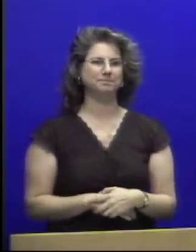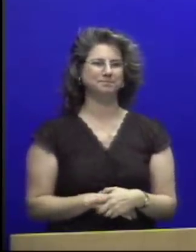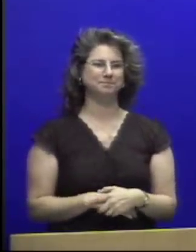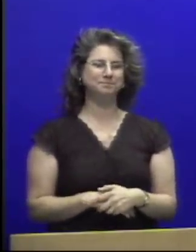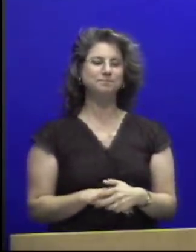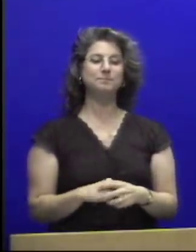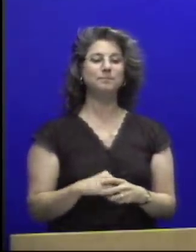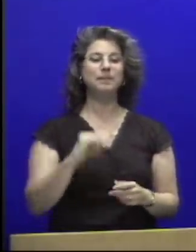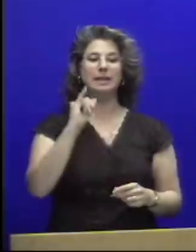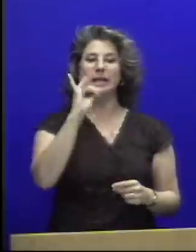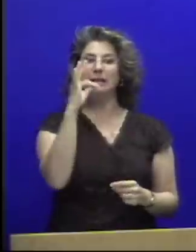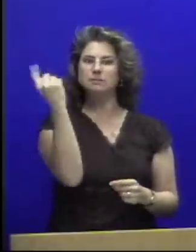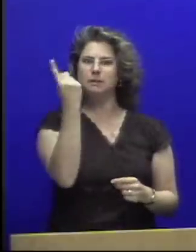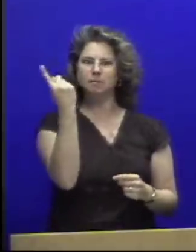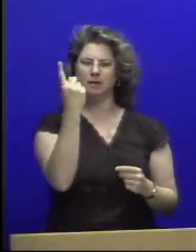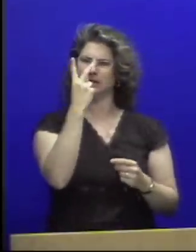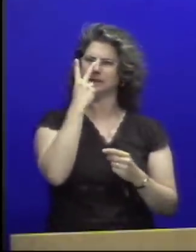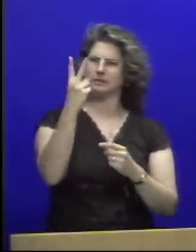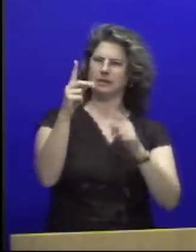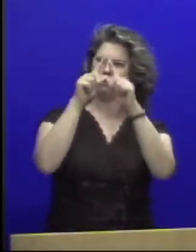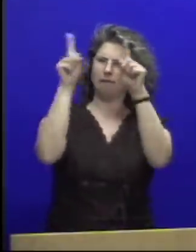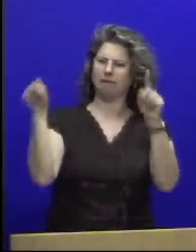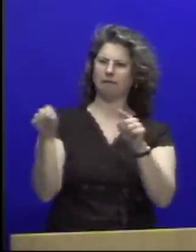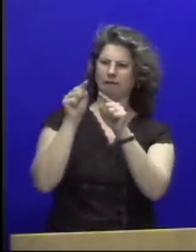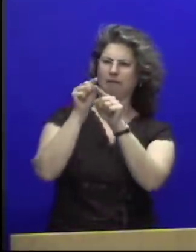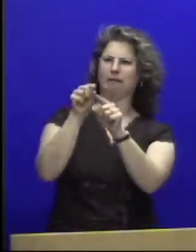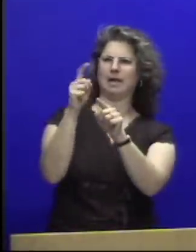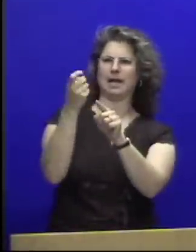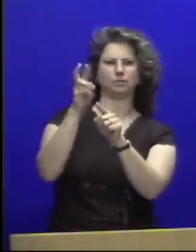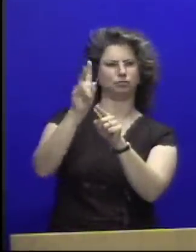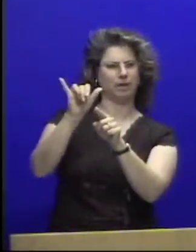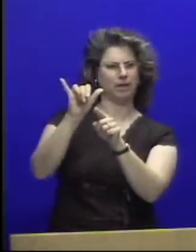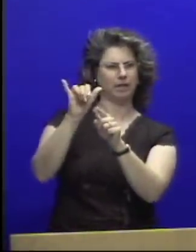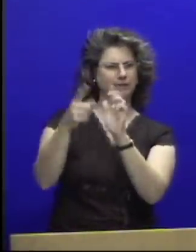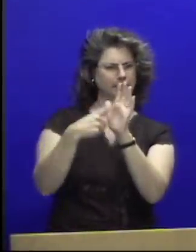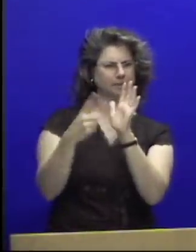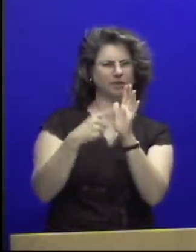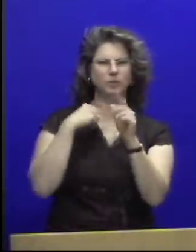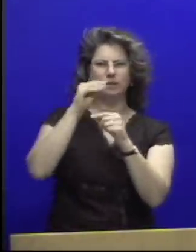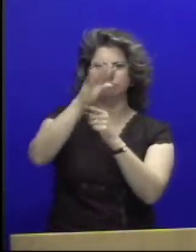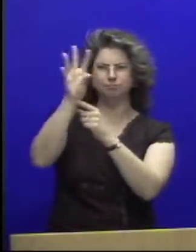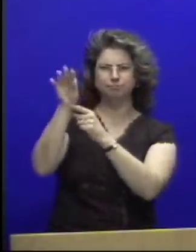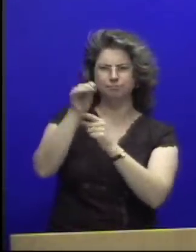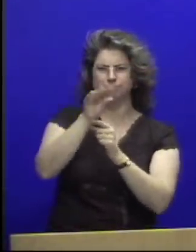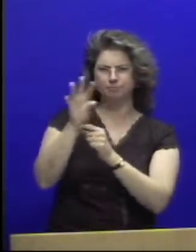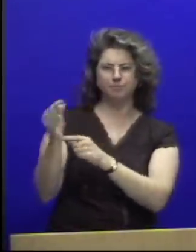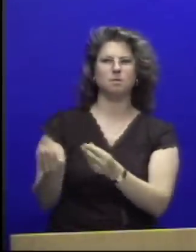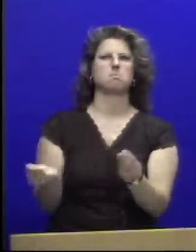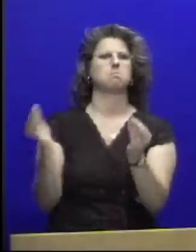Or if there's something on your x-ray, you may need to get further x-rays to figure out what it is.